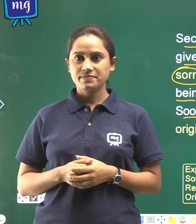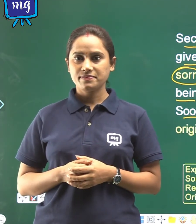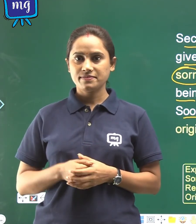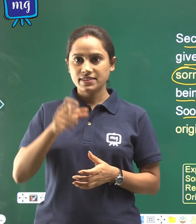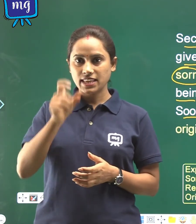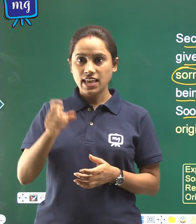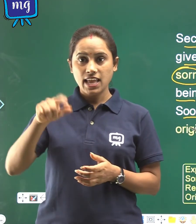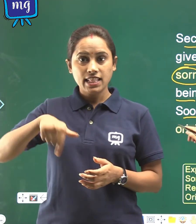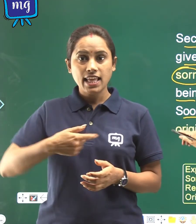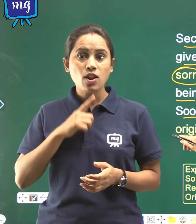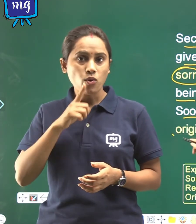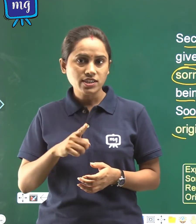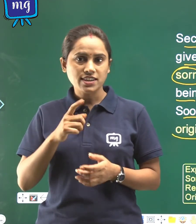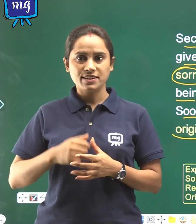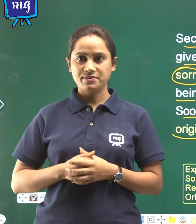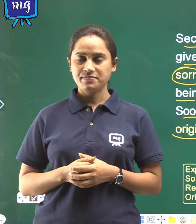their original